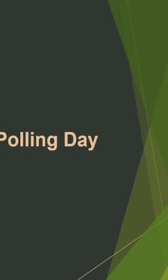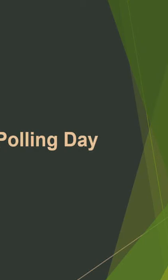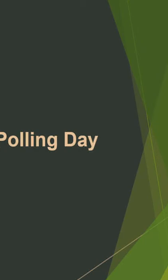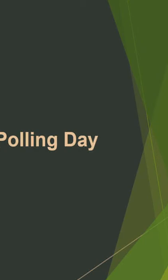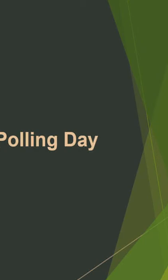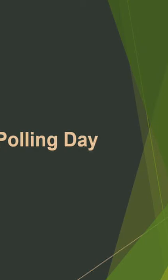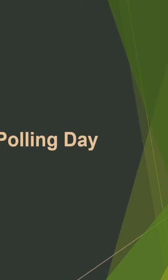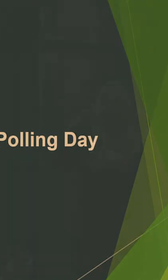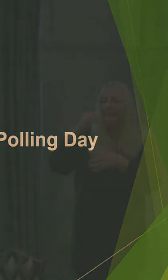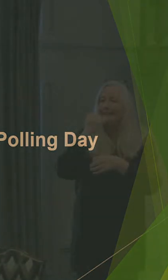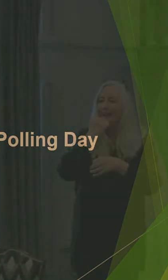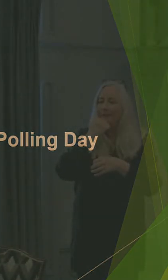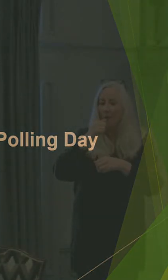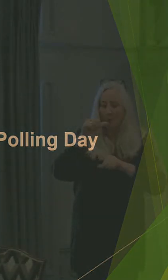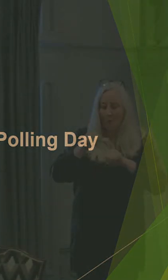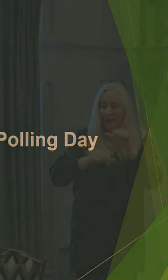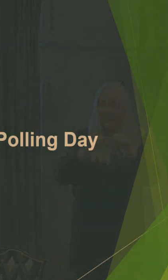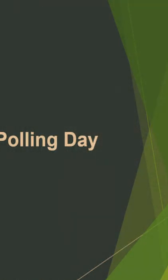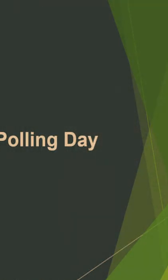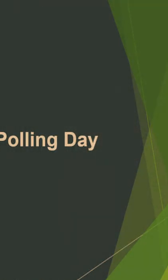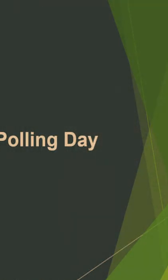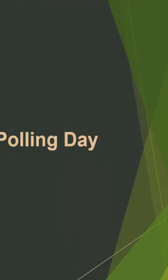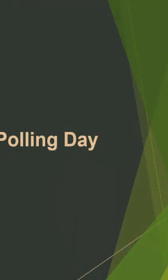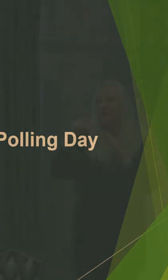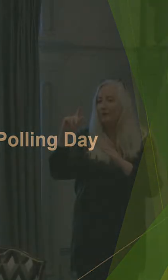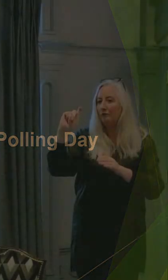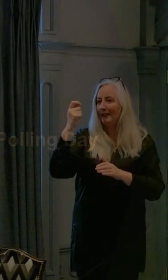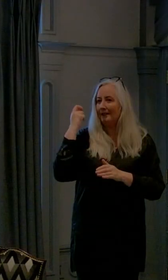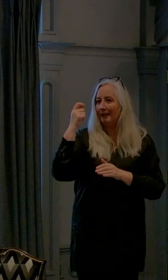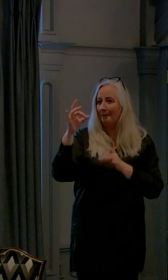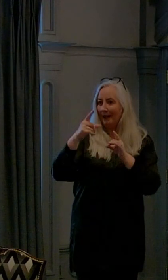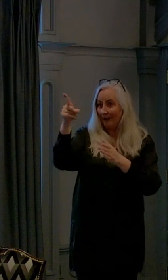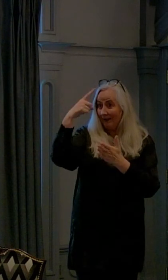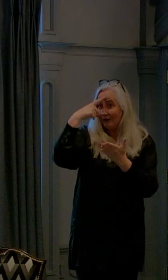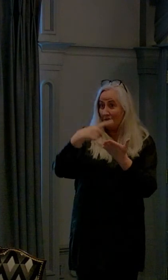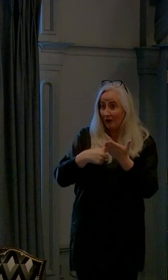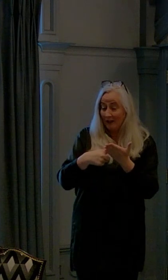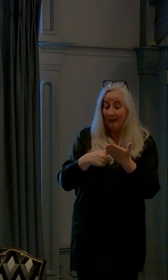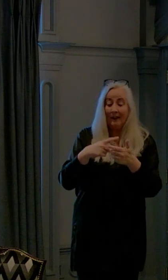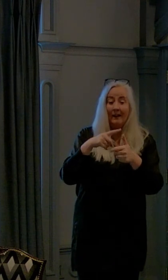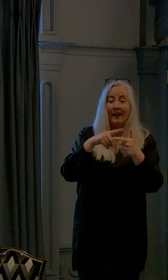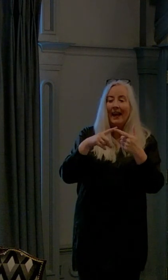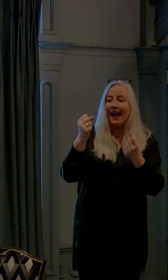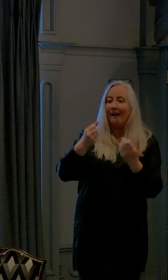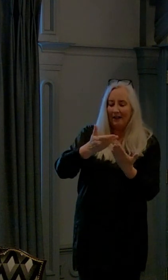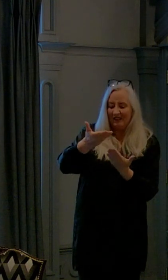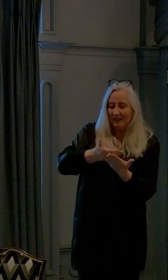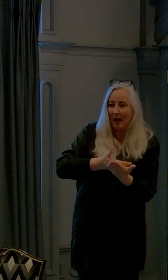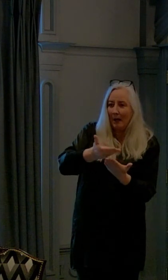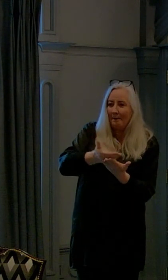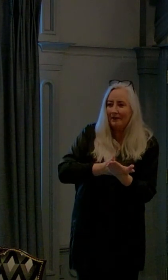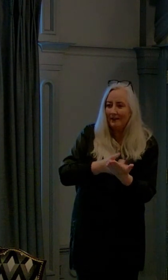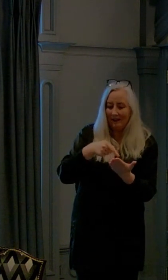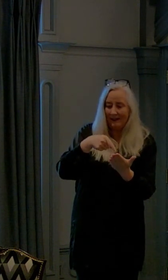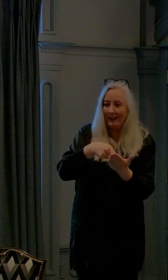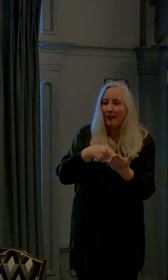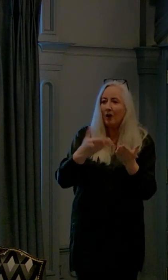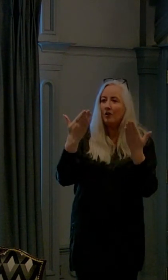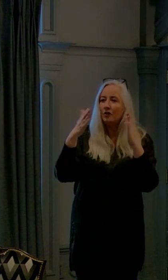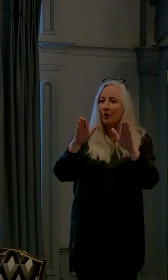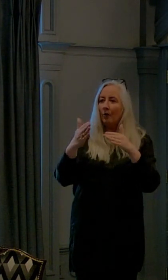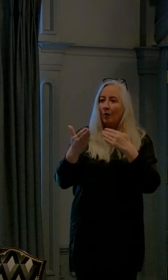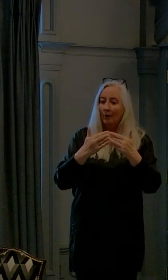order was made by the Minister recently, and along with that, and we've got documentation setting out the